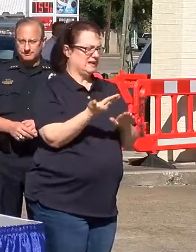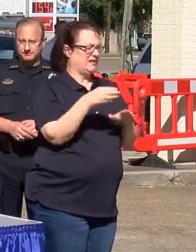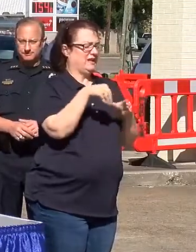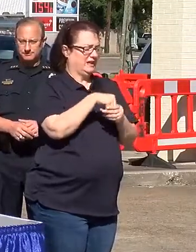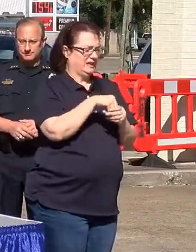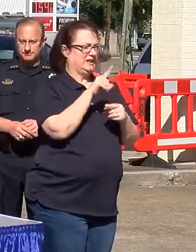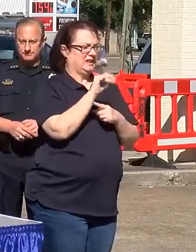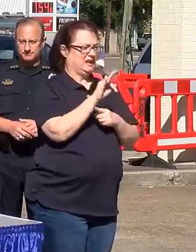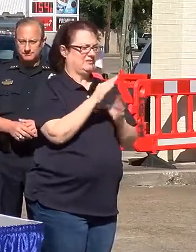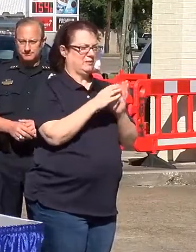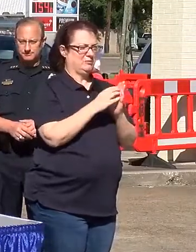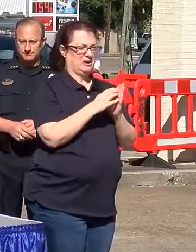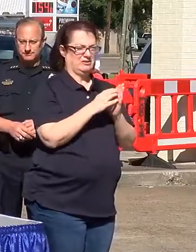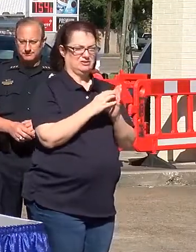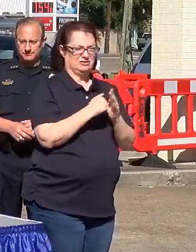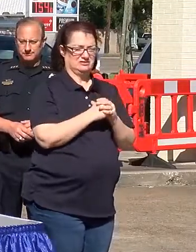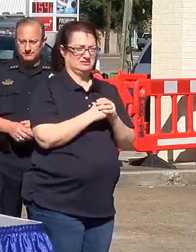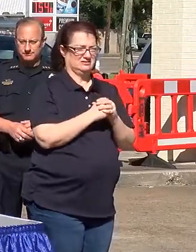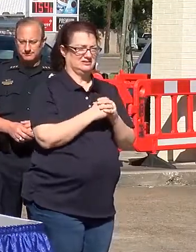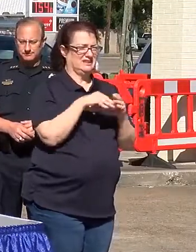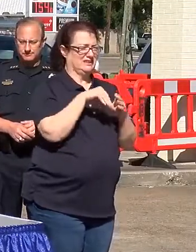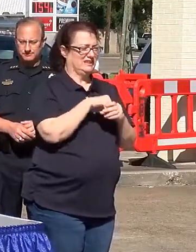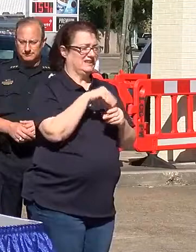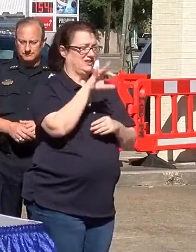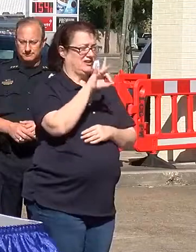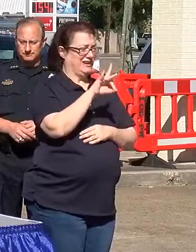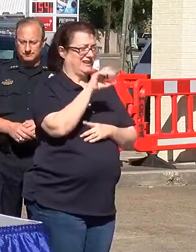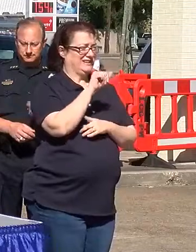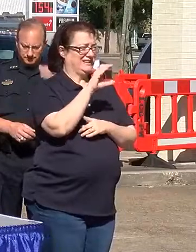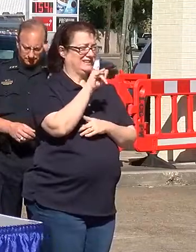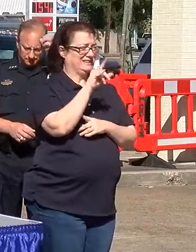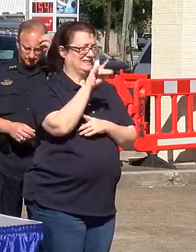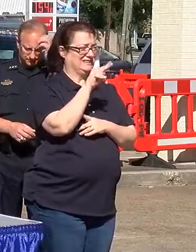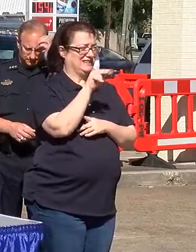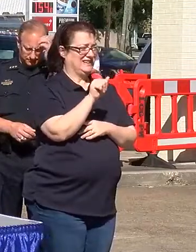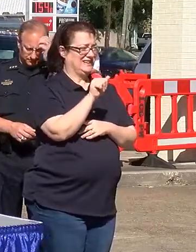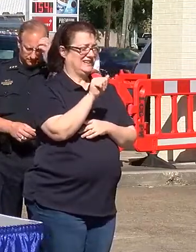Parish. In our 8 Acadiana parishes, we have